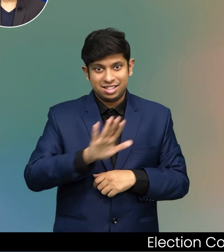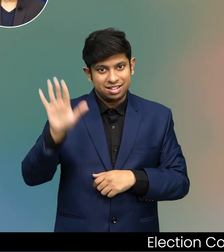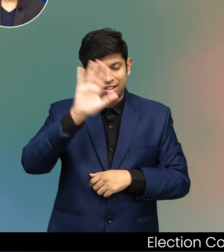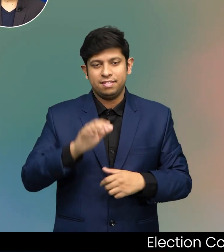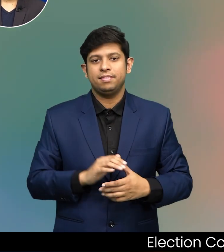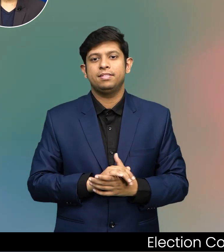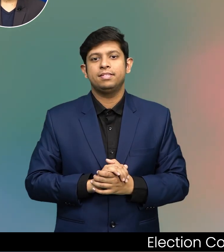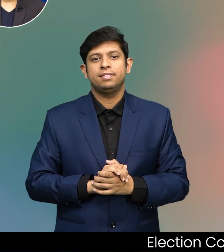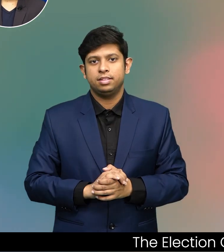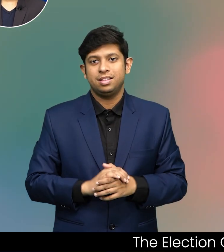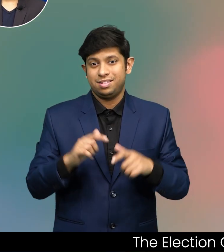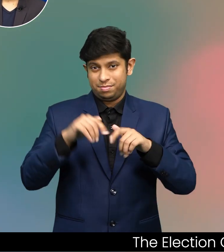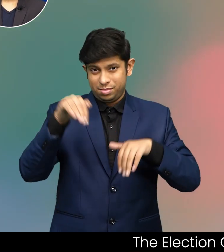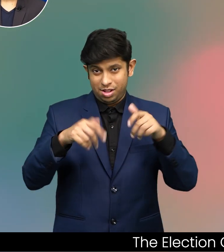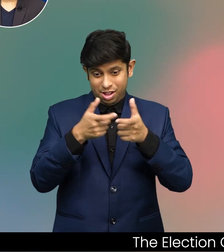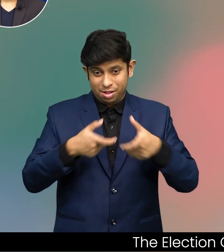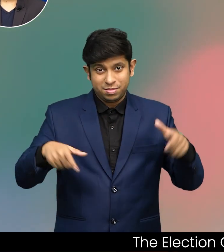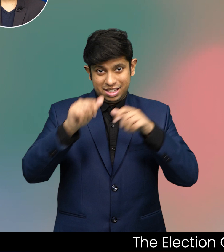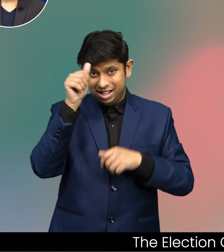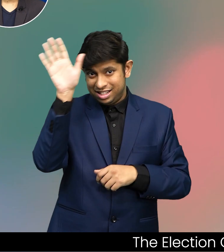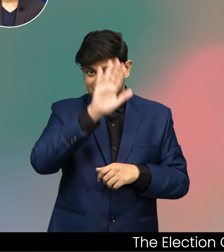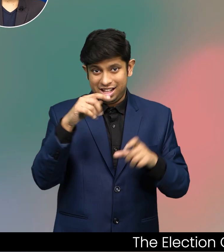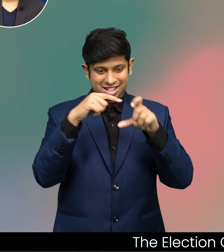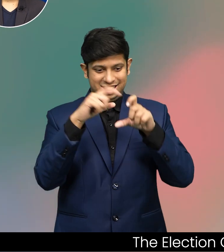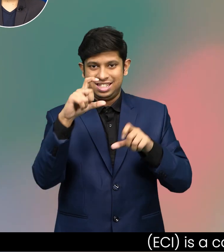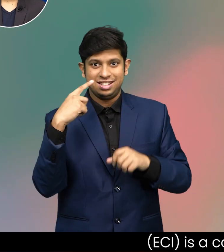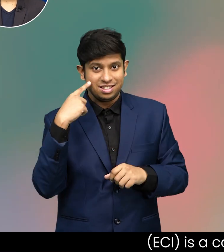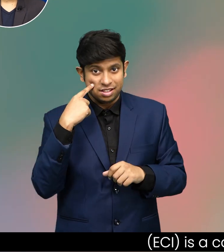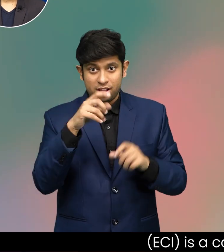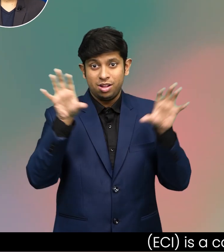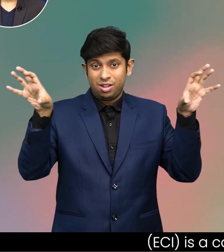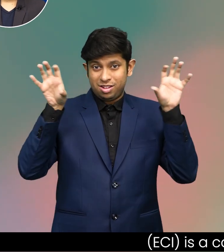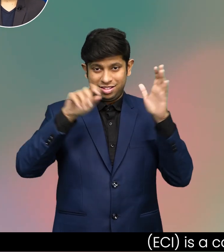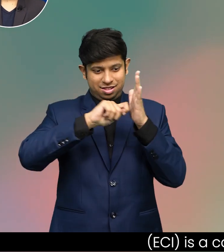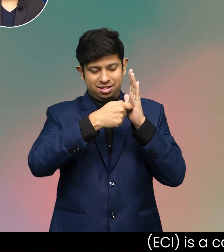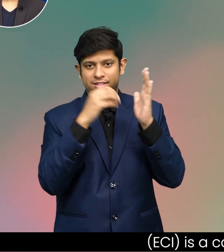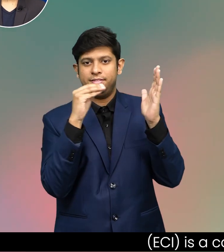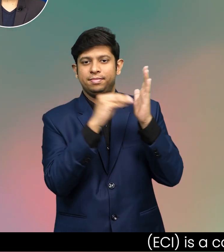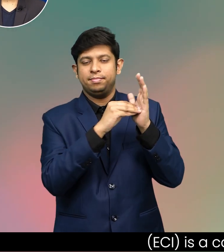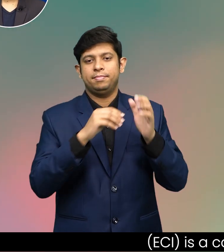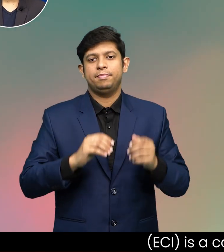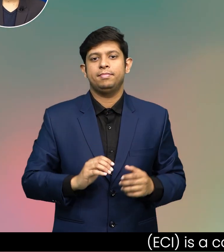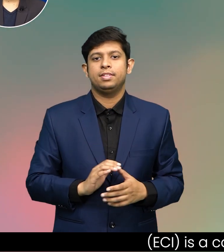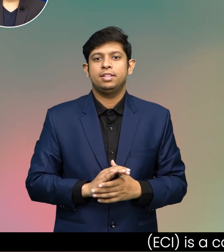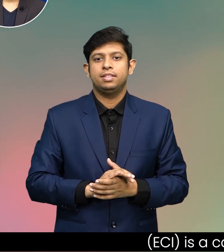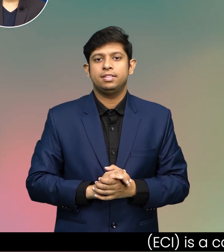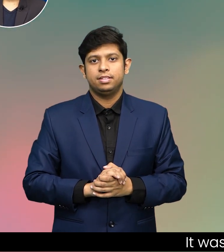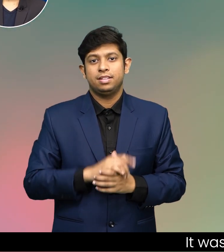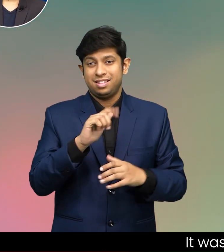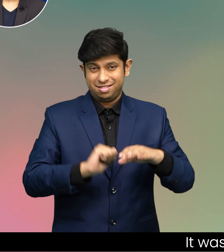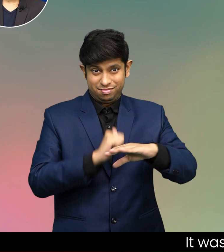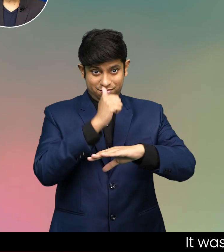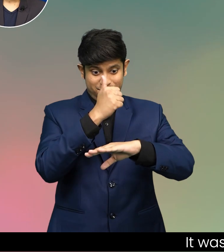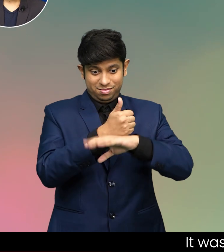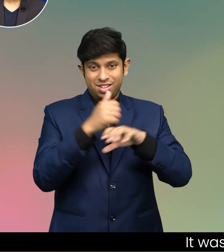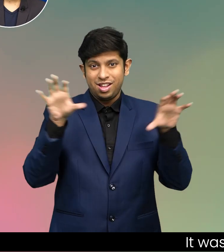of India. The Election Commission of India, ECI, is a constitutional body. It